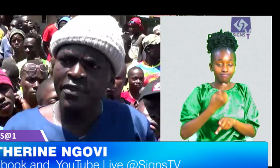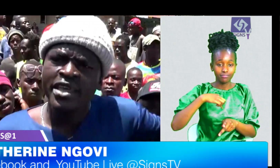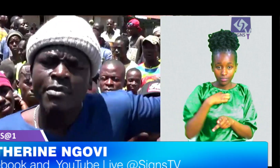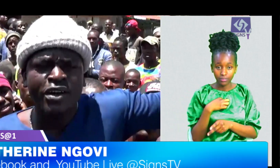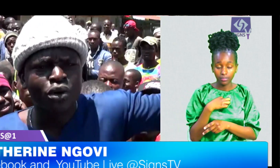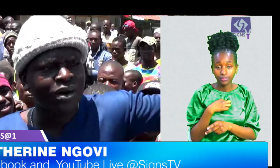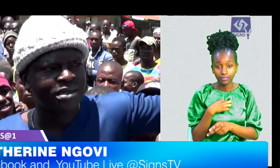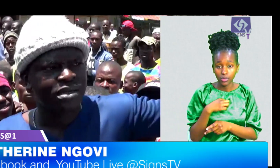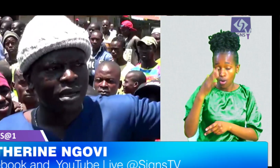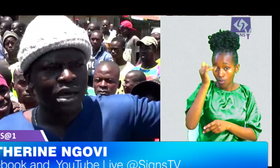waende.